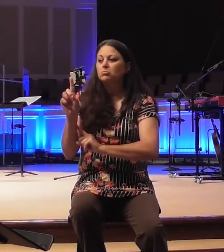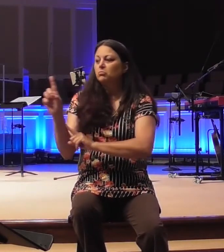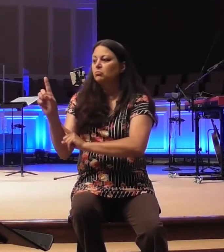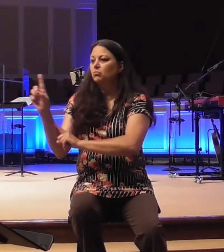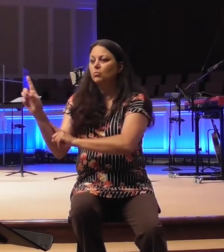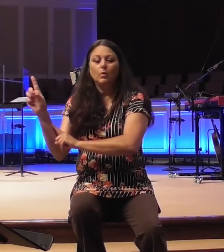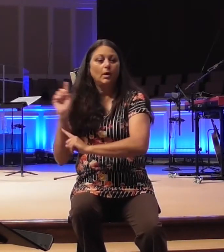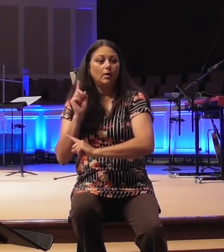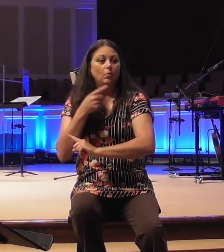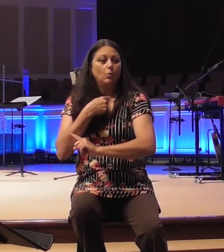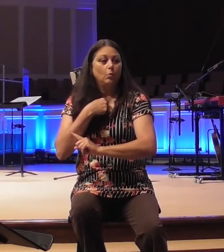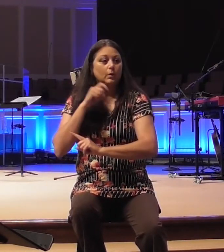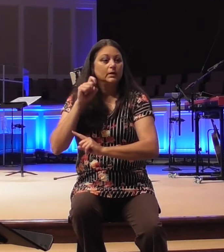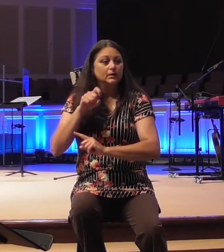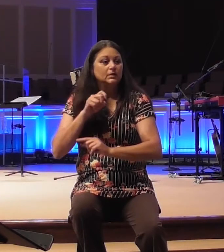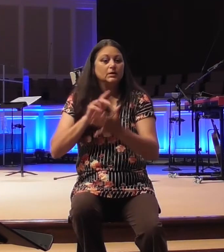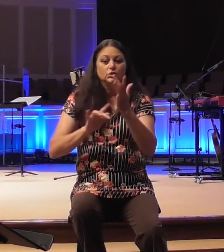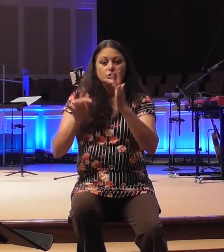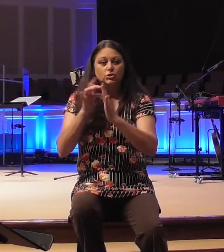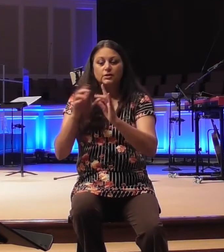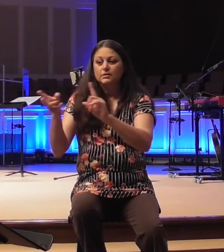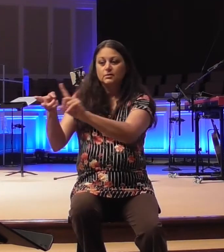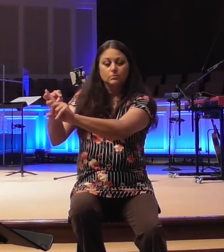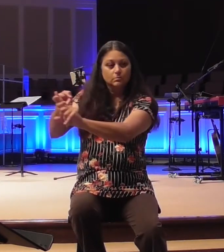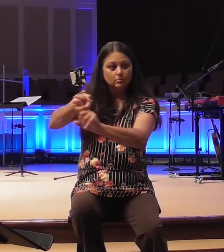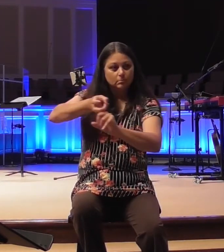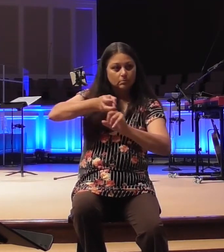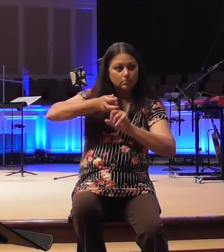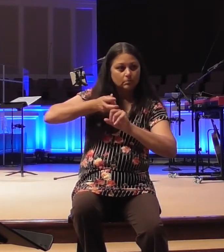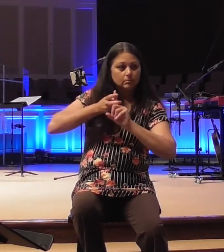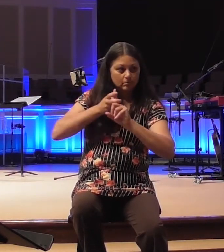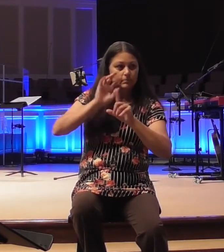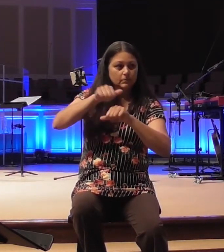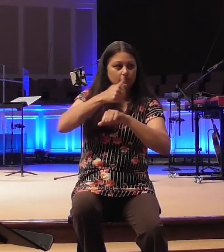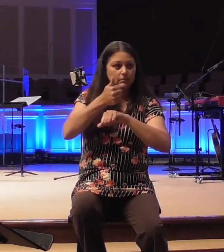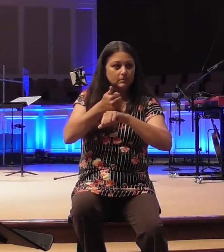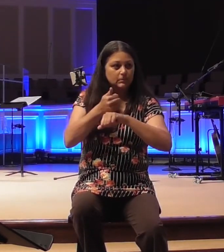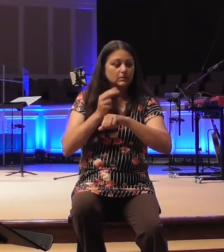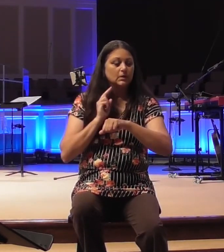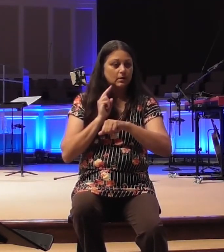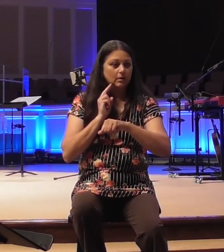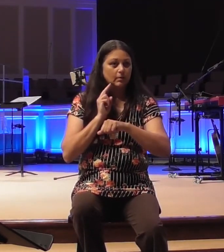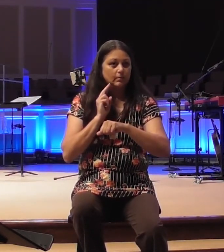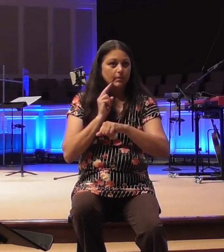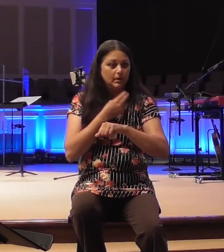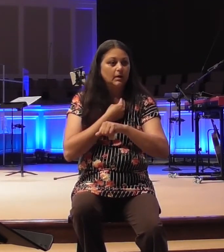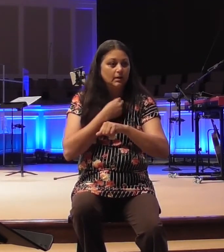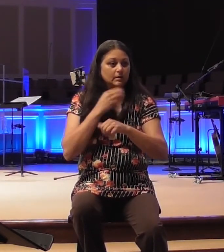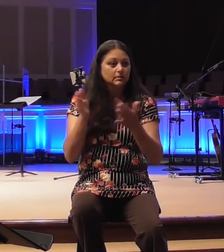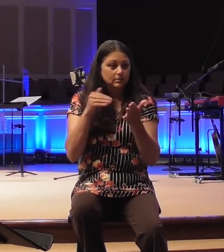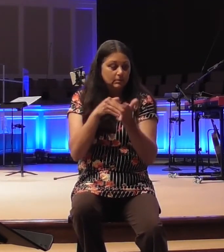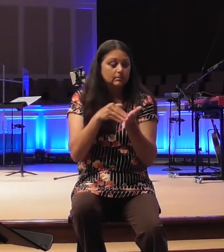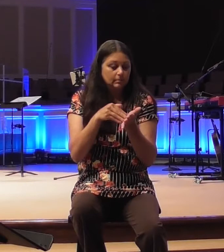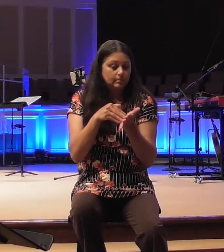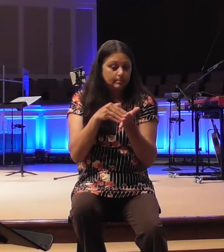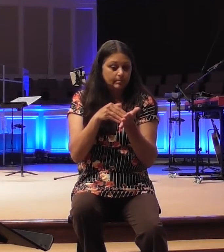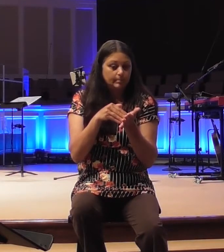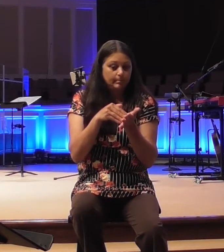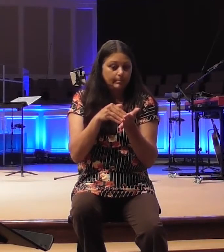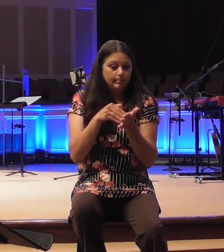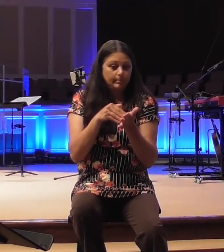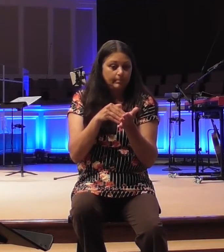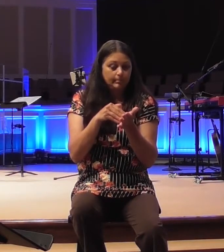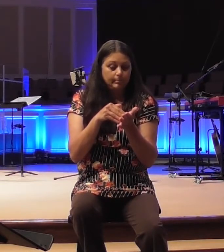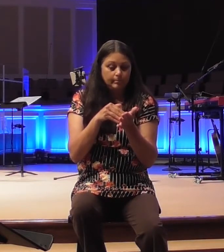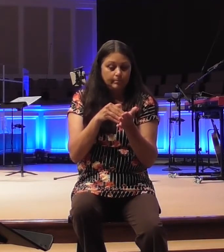Israel returning to the place where the temple once stood, 50 or so years after it had been destroyed by